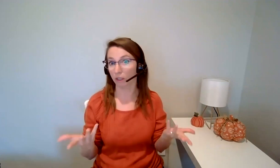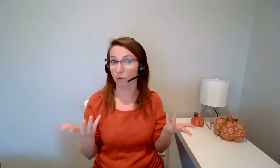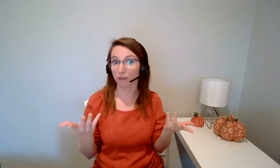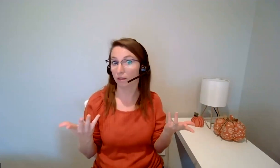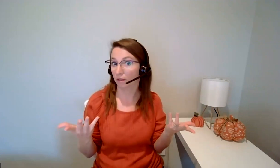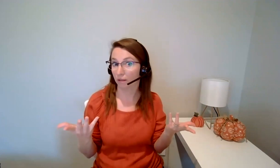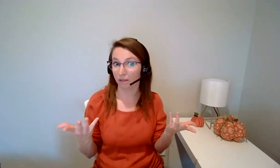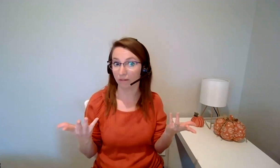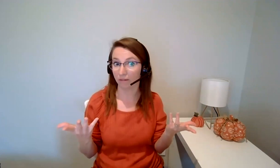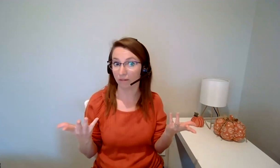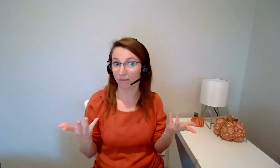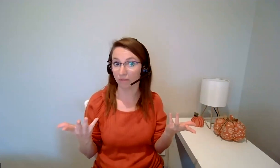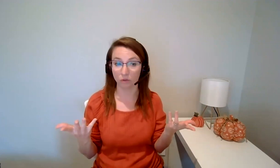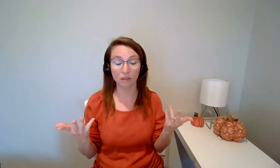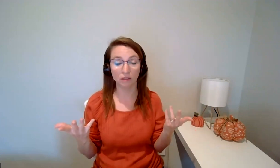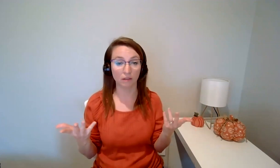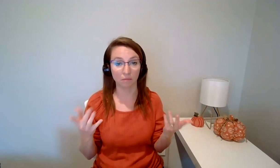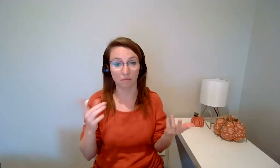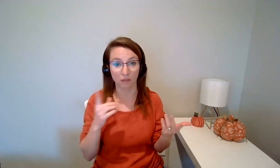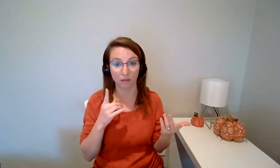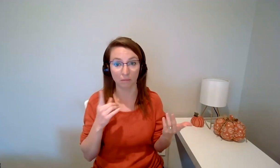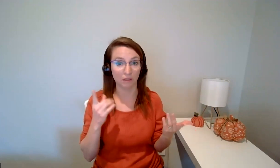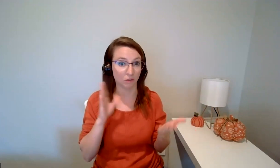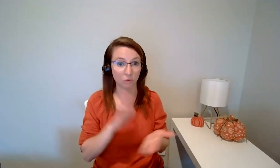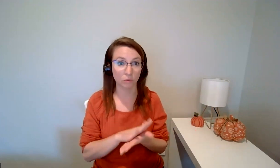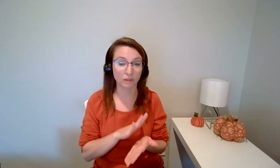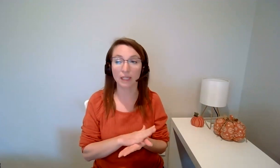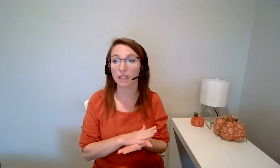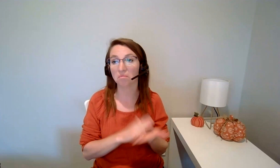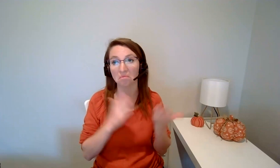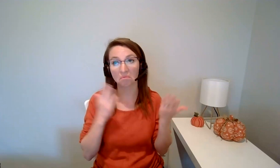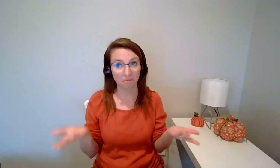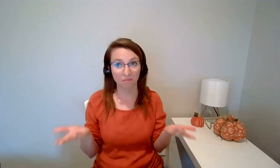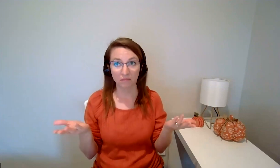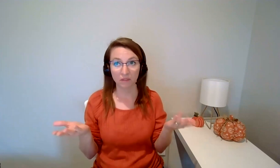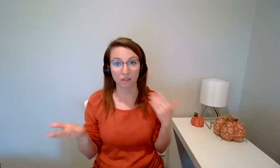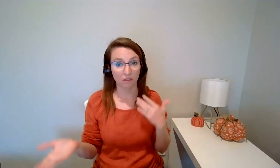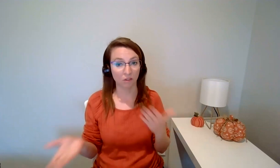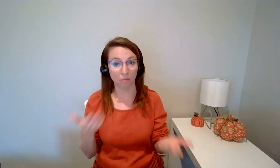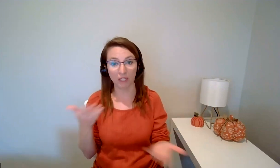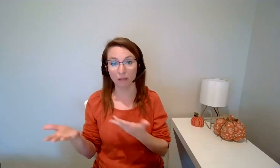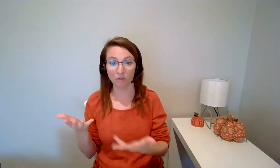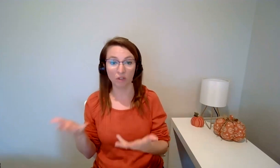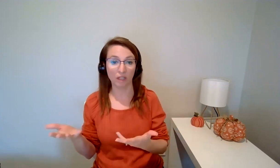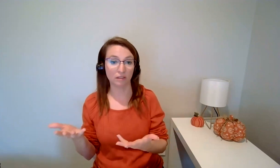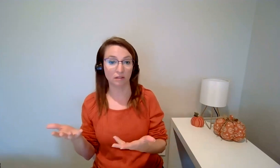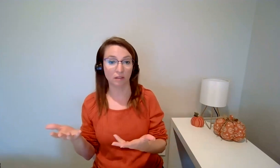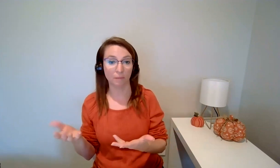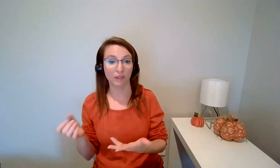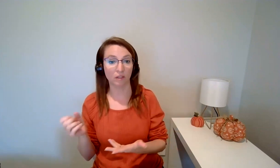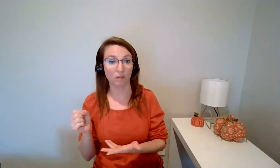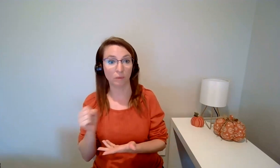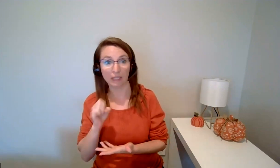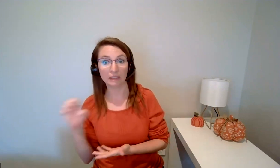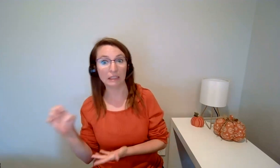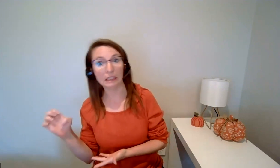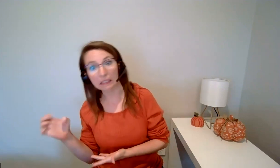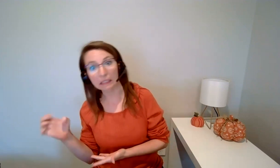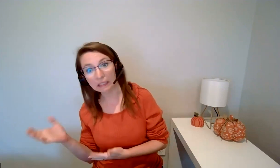with deaf children, like in a school setting, you might come across some that are doing SEE.